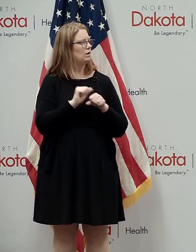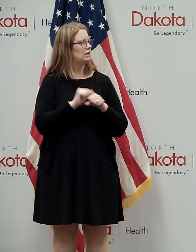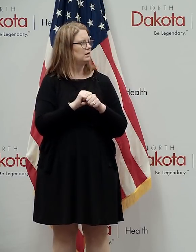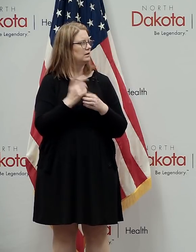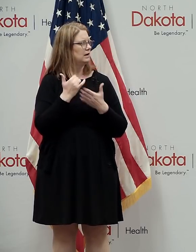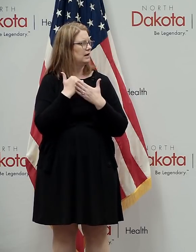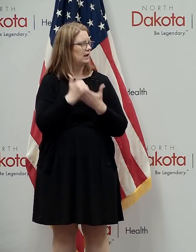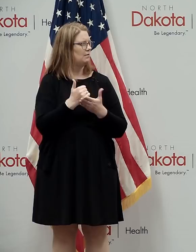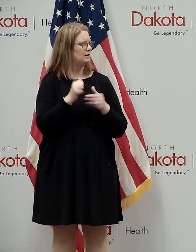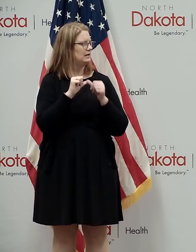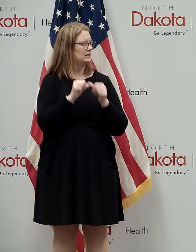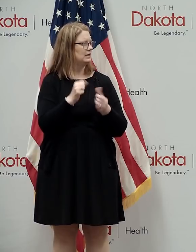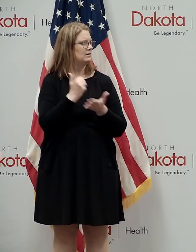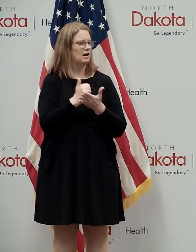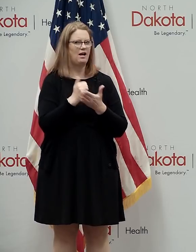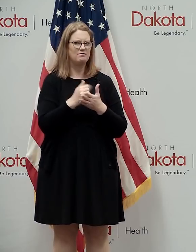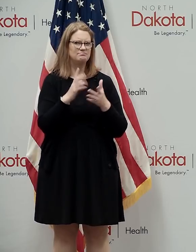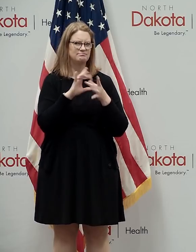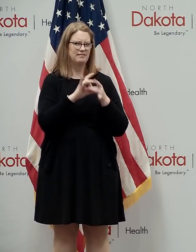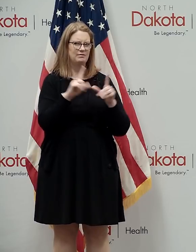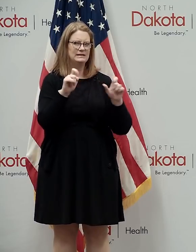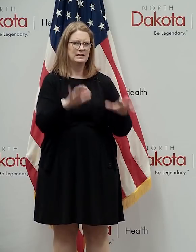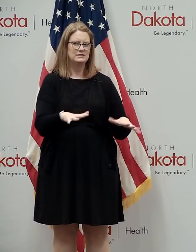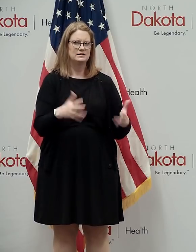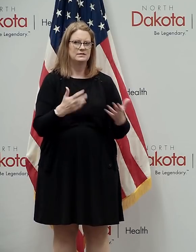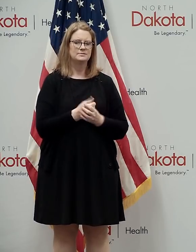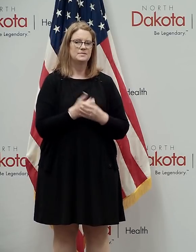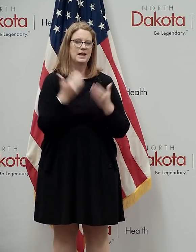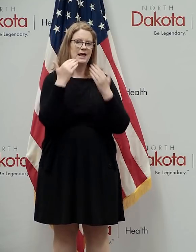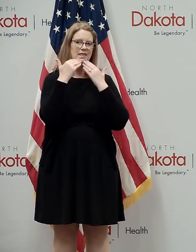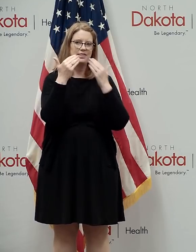helping and continue to help on testing and lots of other fronts. So